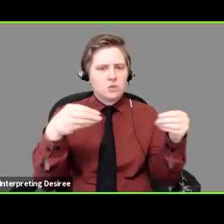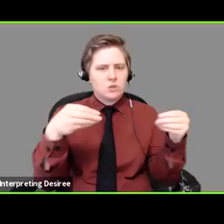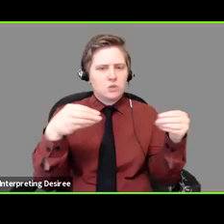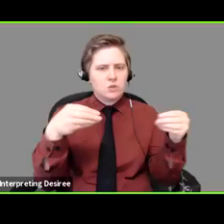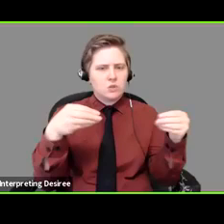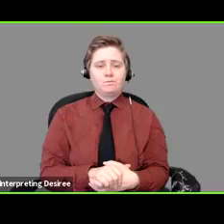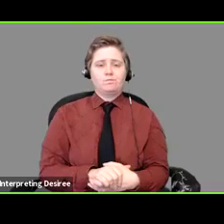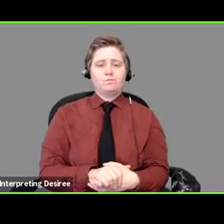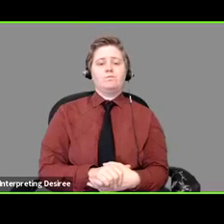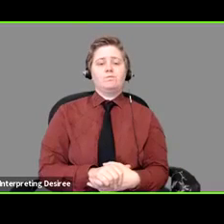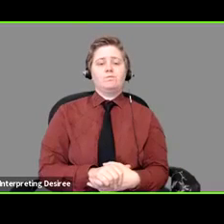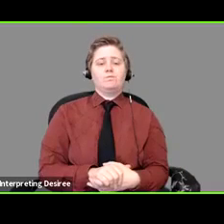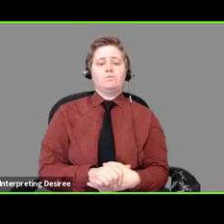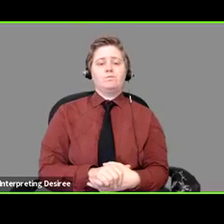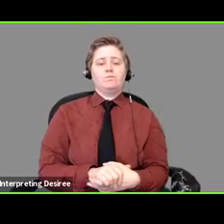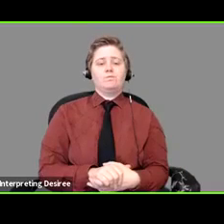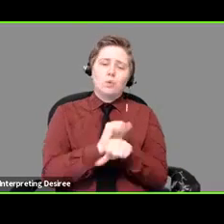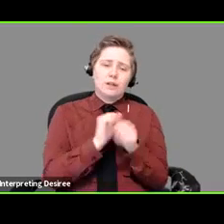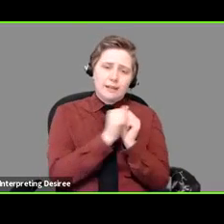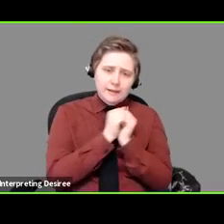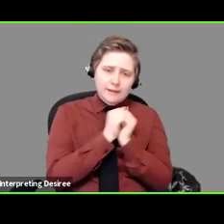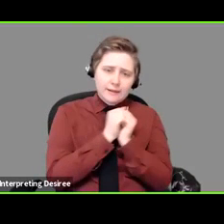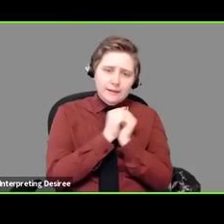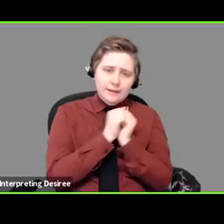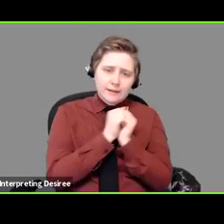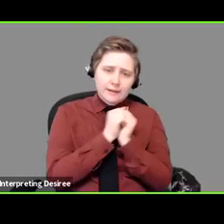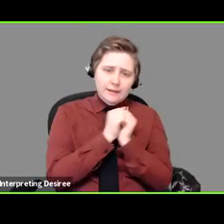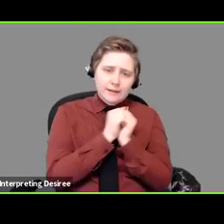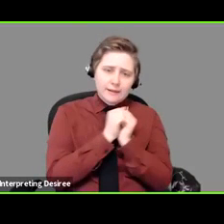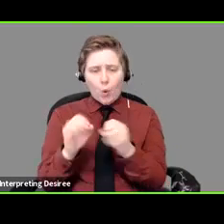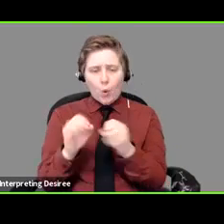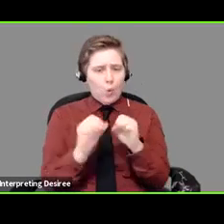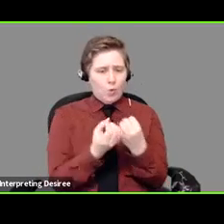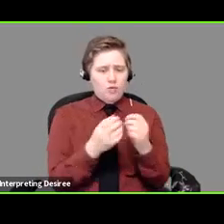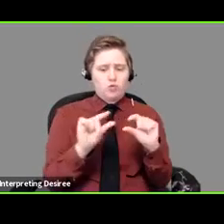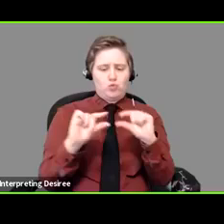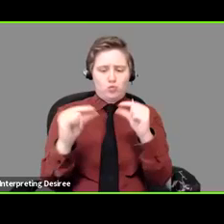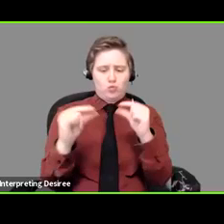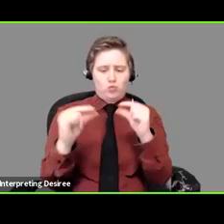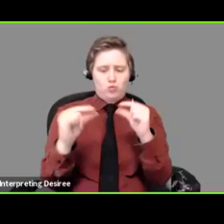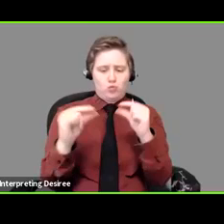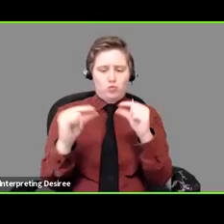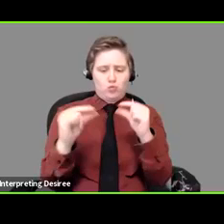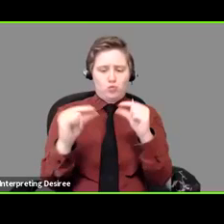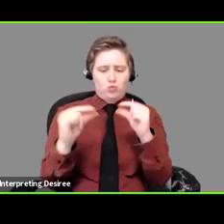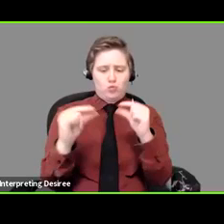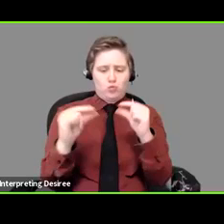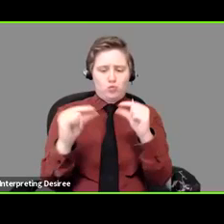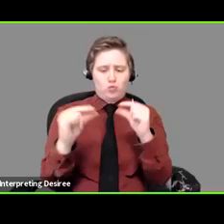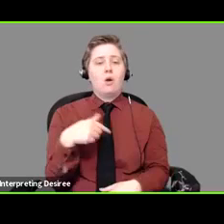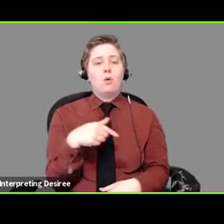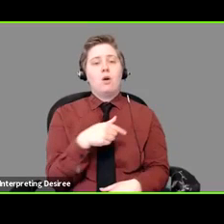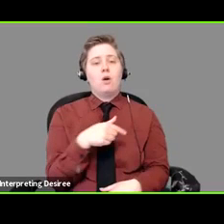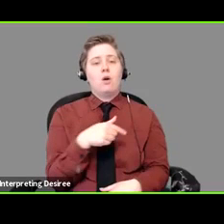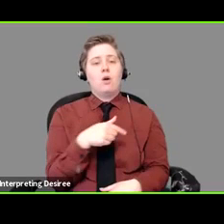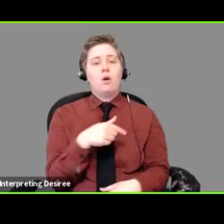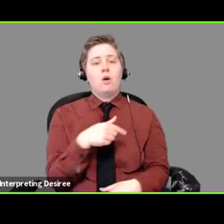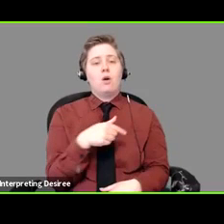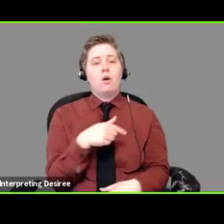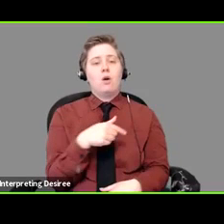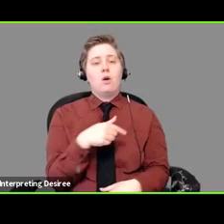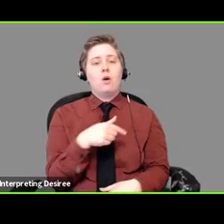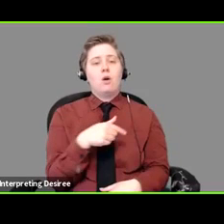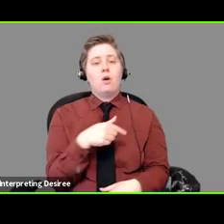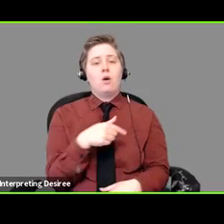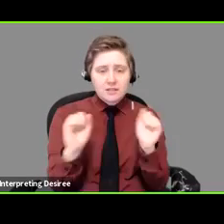we're working together with a lot of different organizations and entities that will hopefully allow us to have a safer